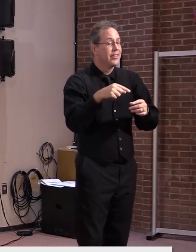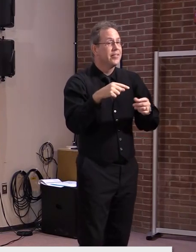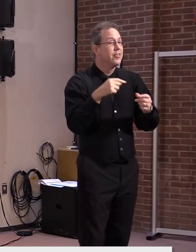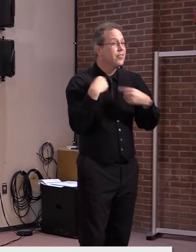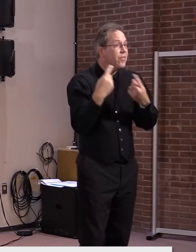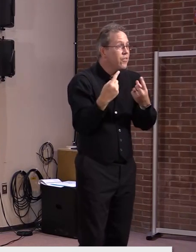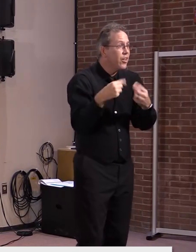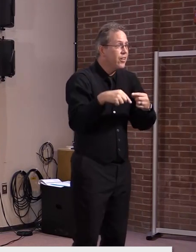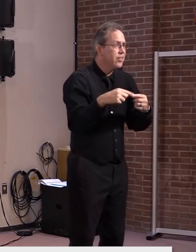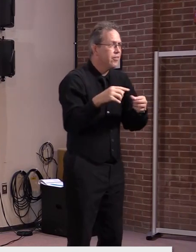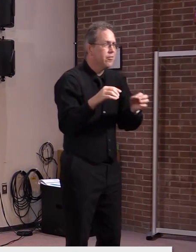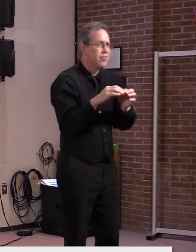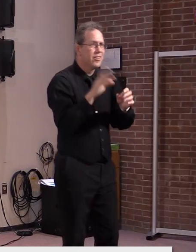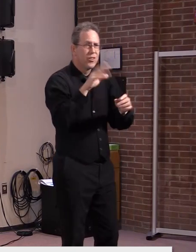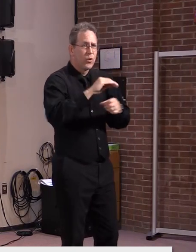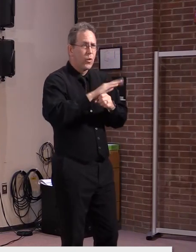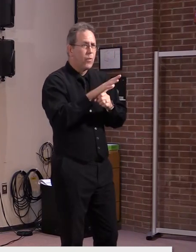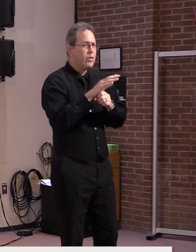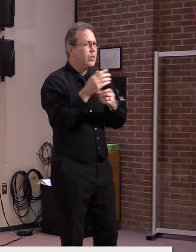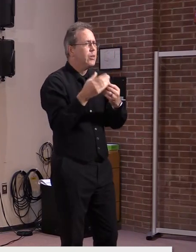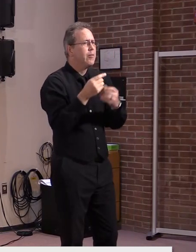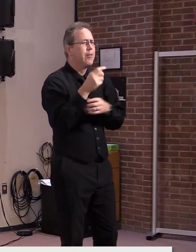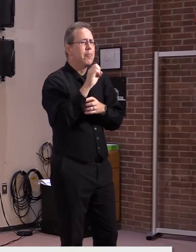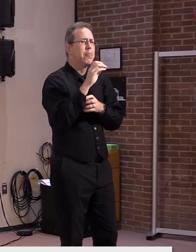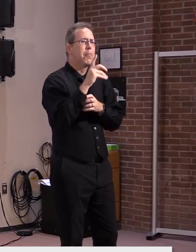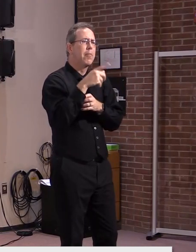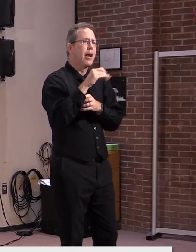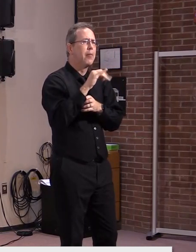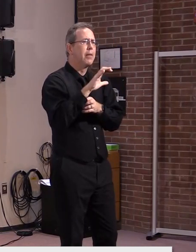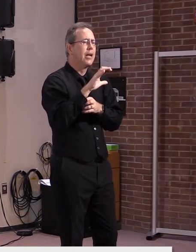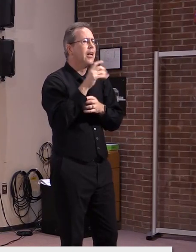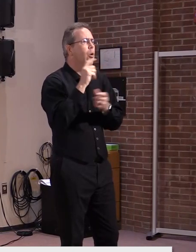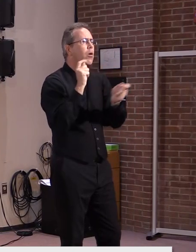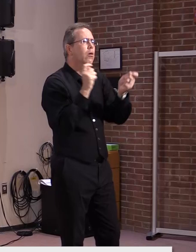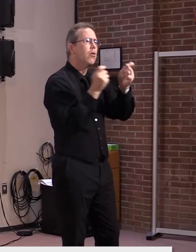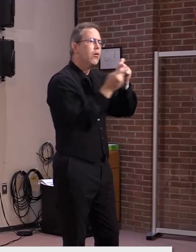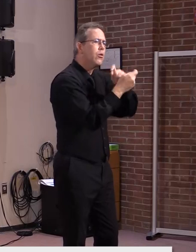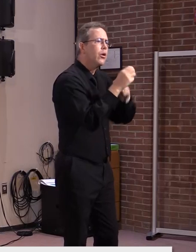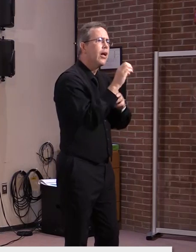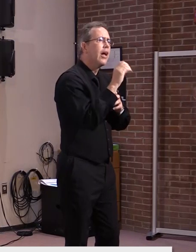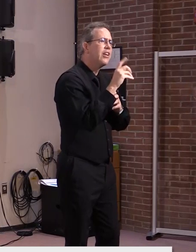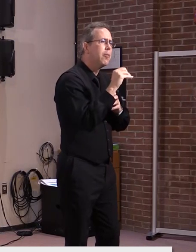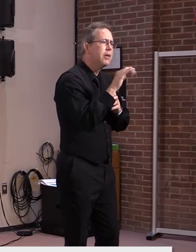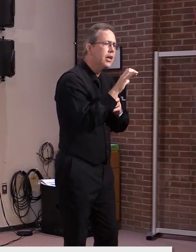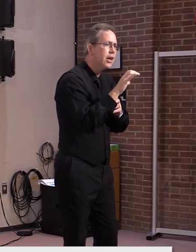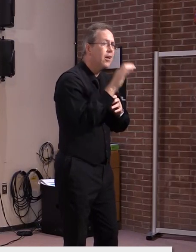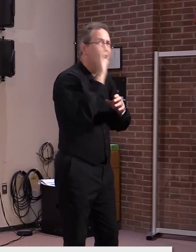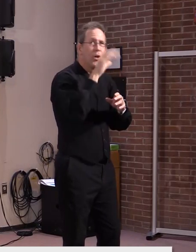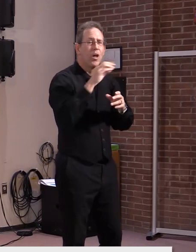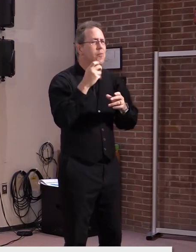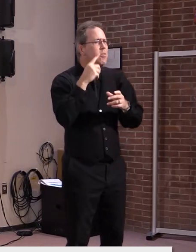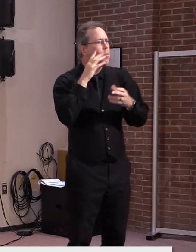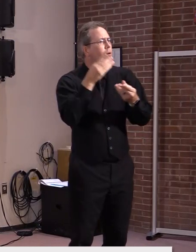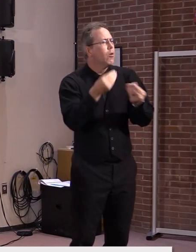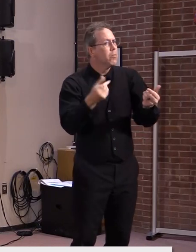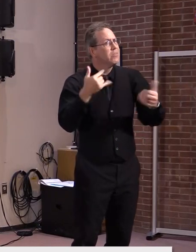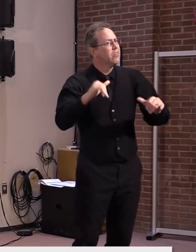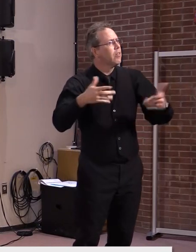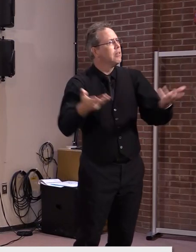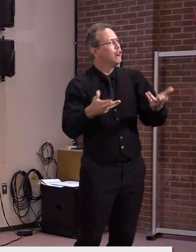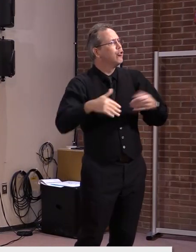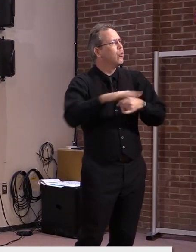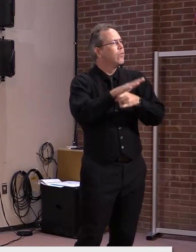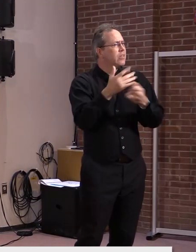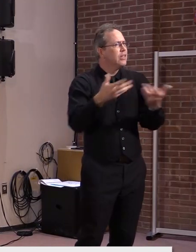endemic that we must all manage together. That means Vermonters will have to take personal responsibility and take